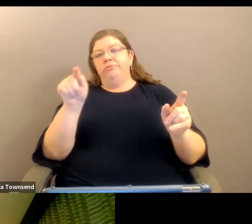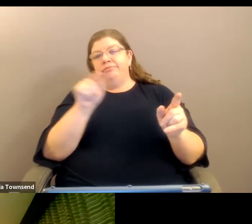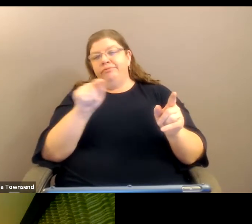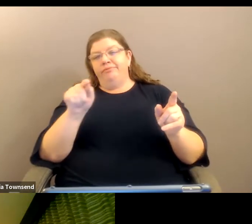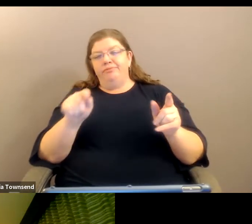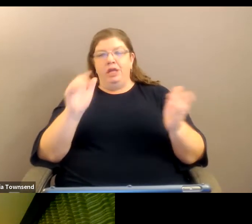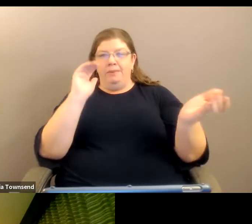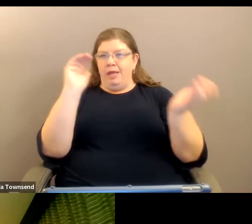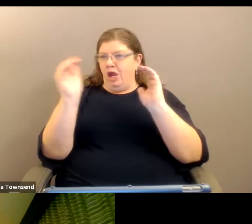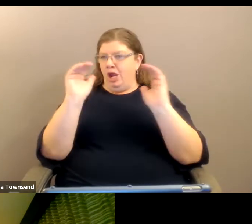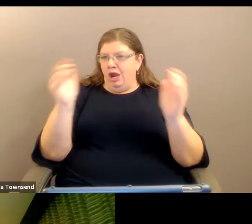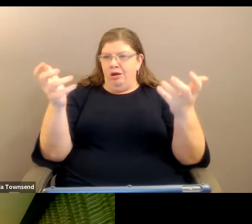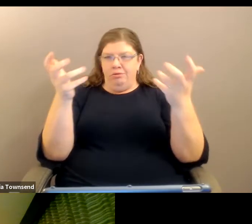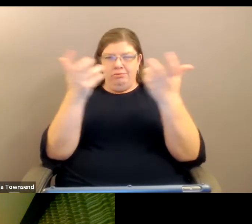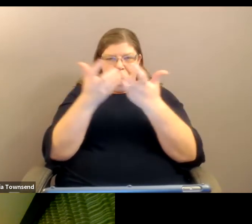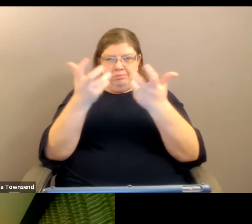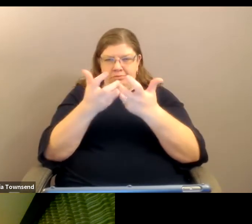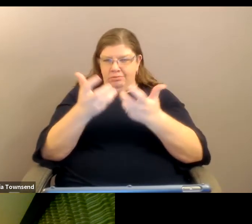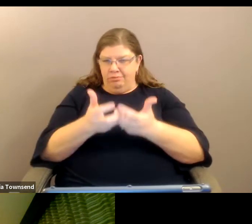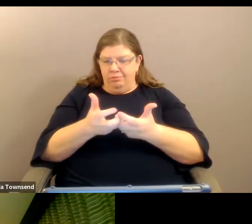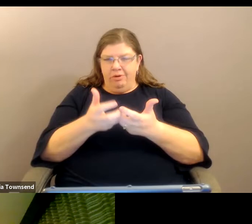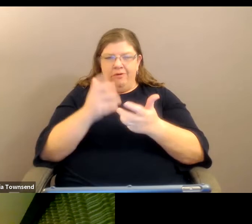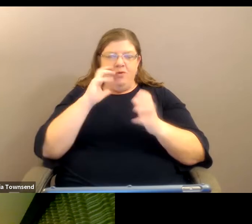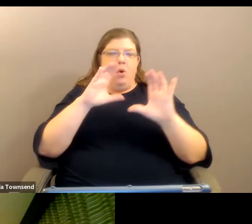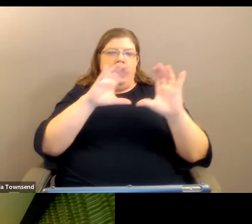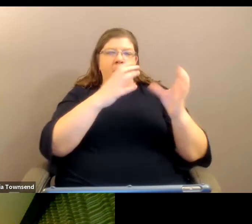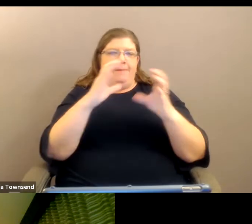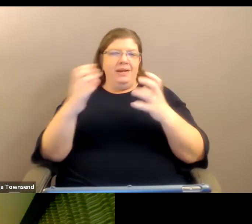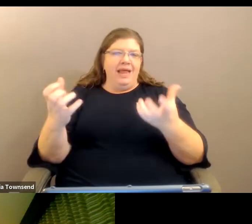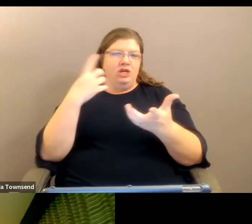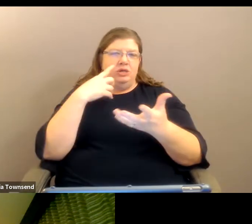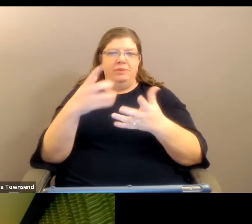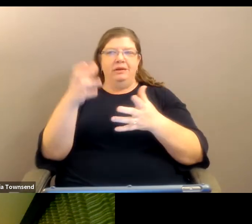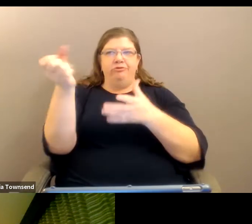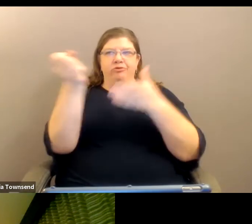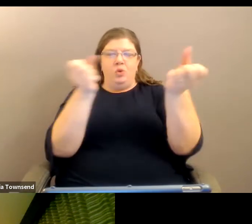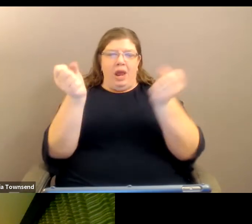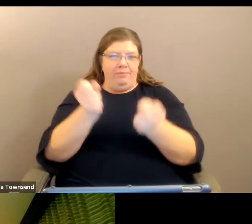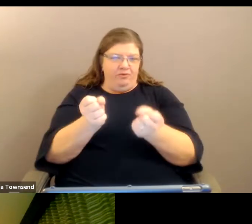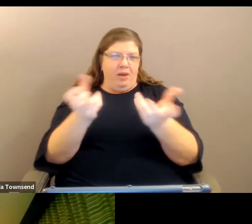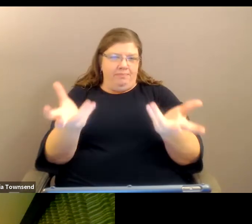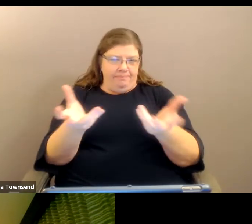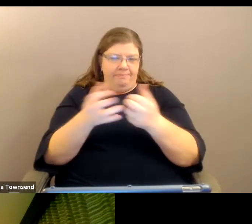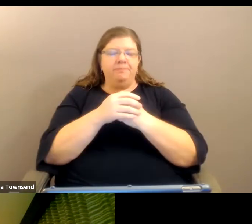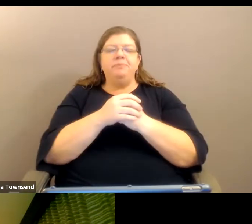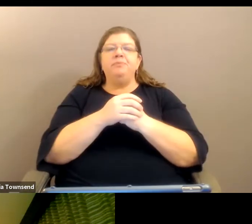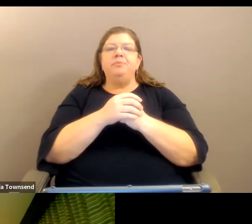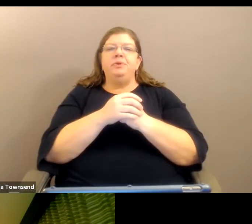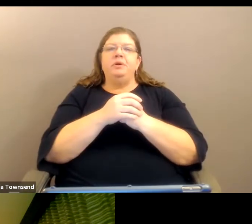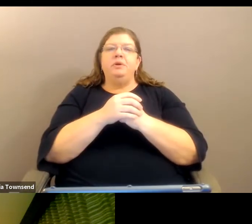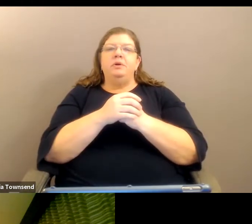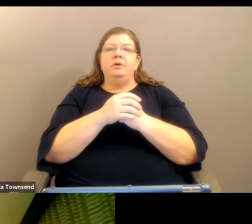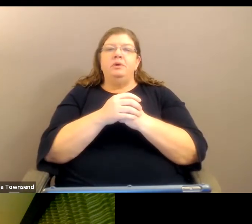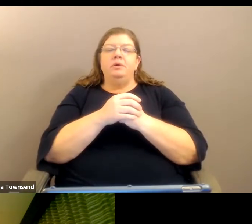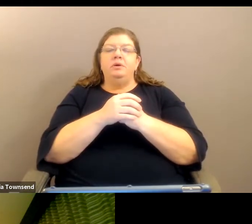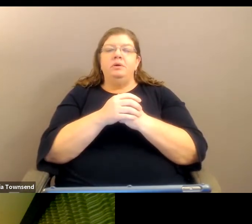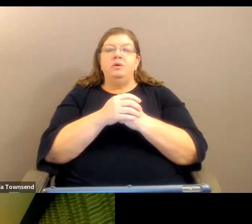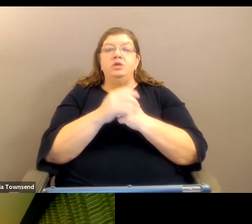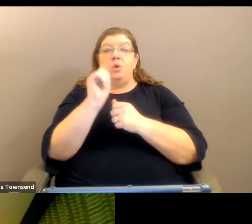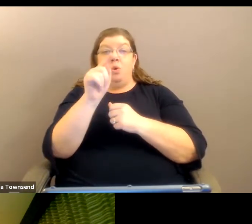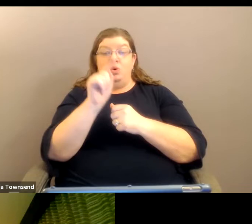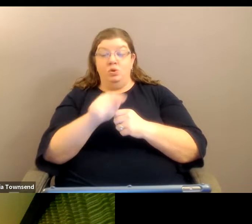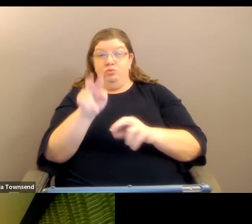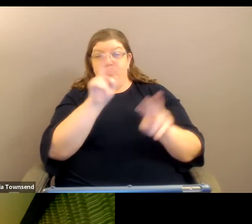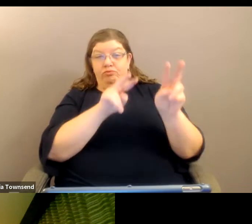to apples as far as where population is being grabbed from. And so when you look at the 2 here,